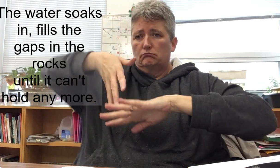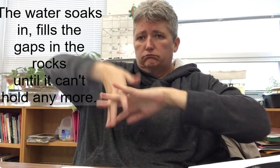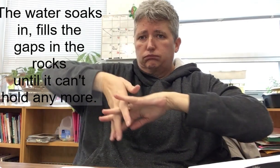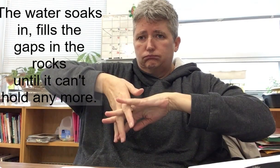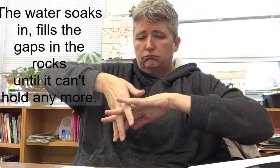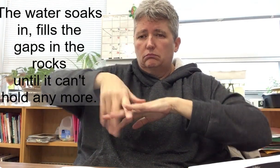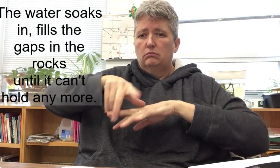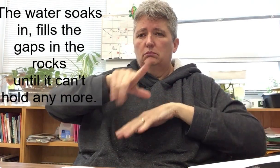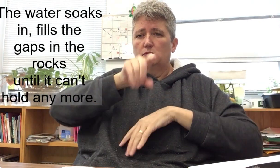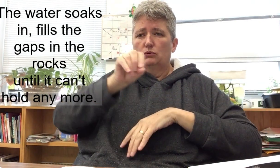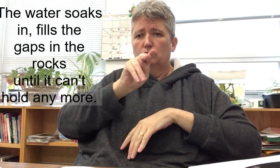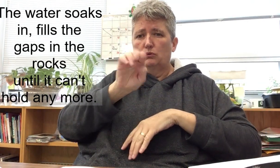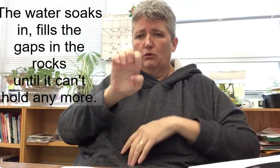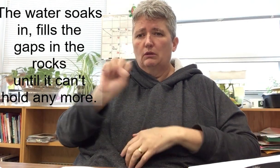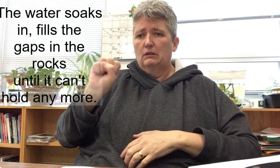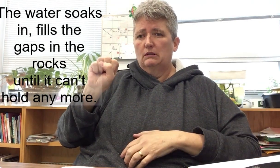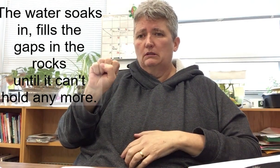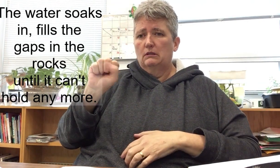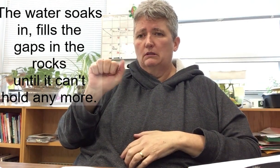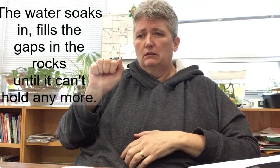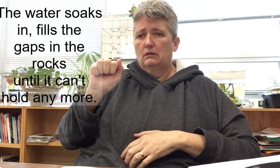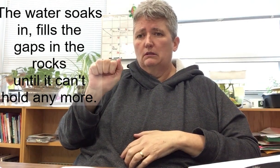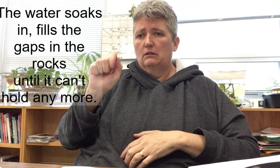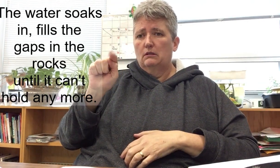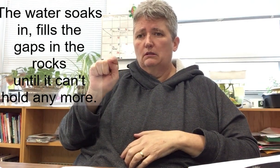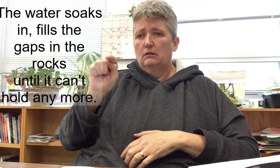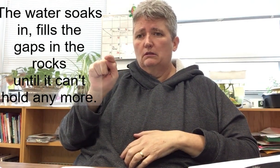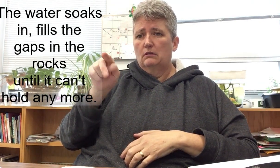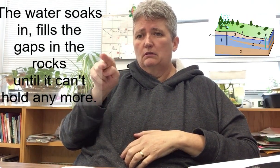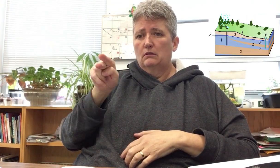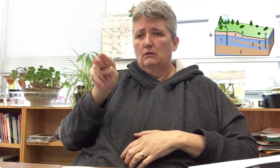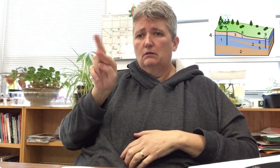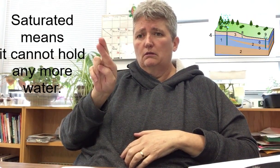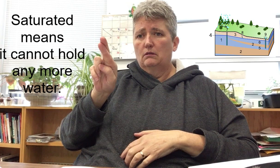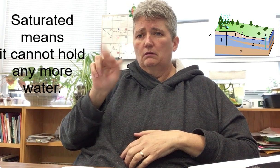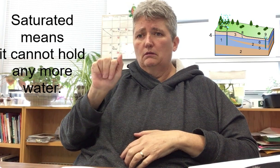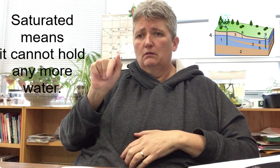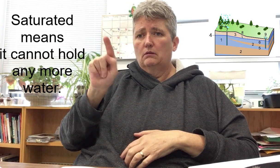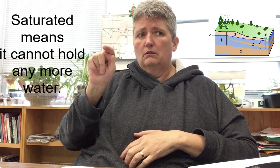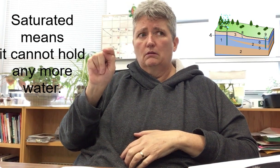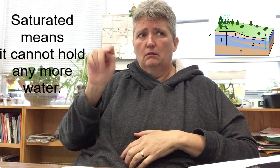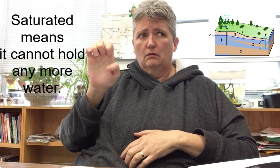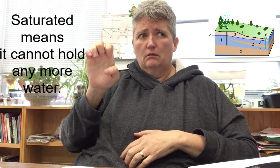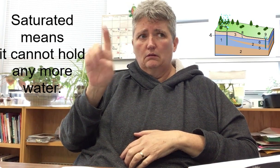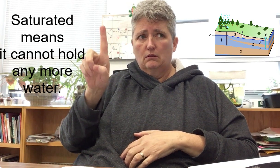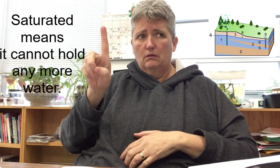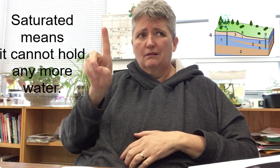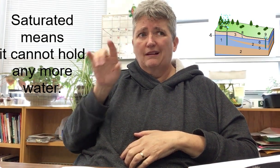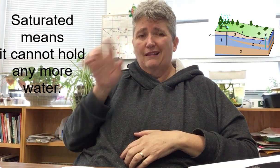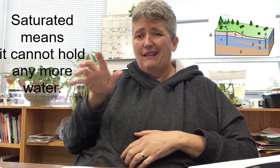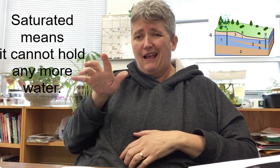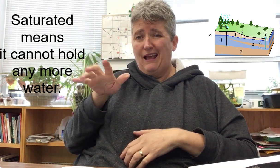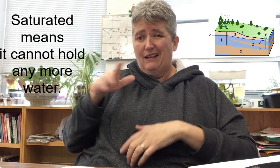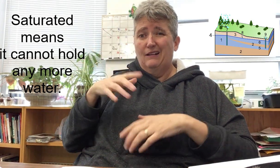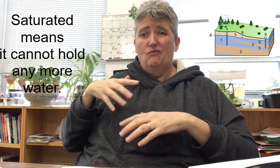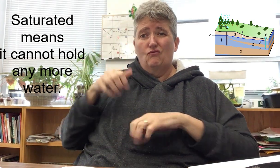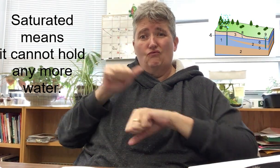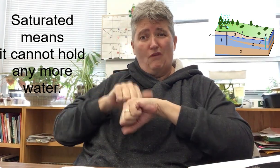And when that water goes in, it saturates. And that word saturated, that water can